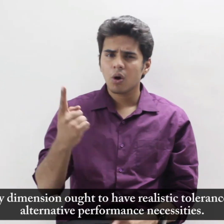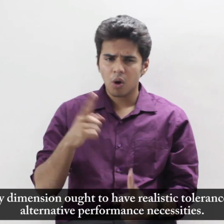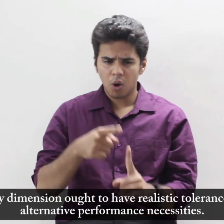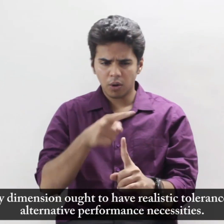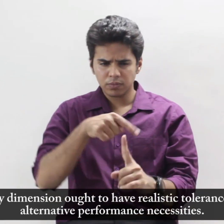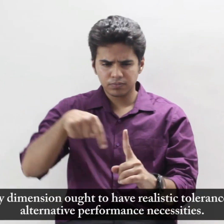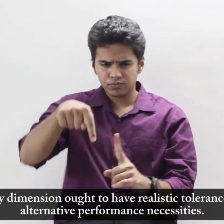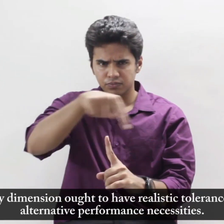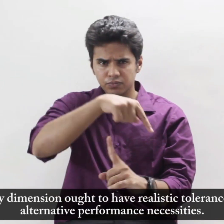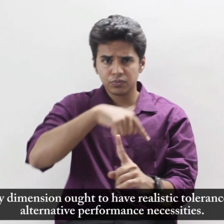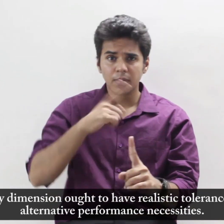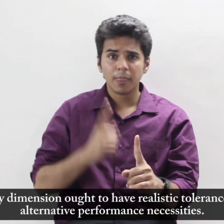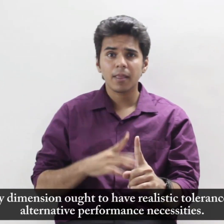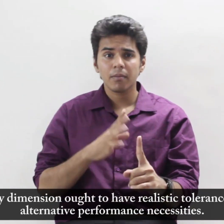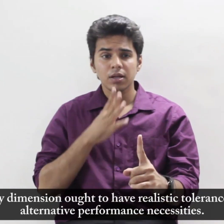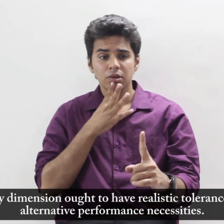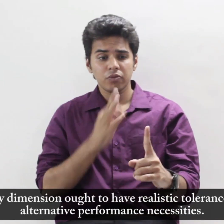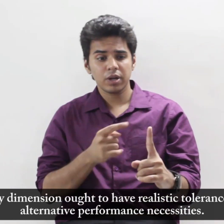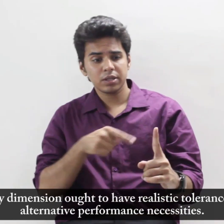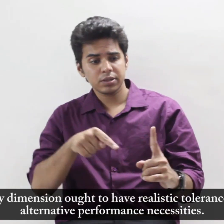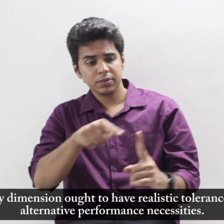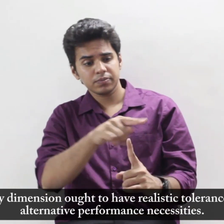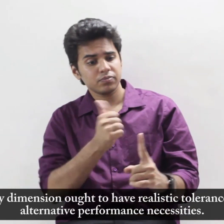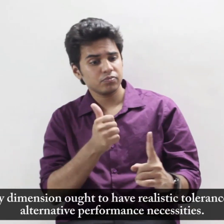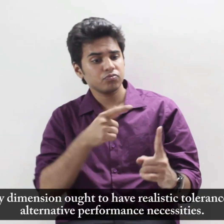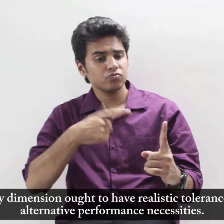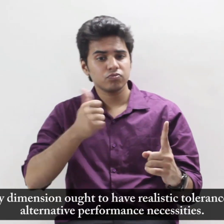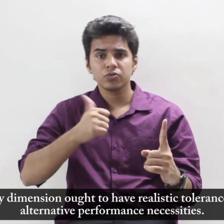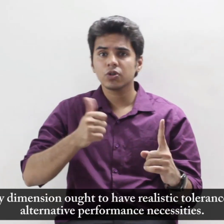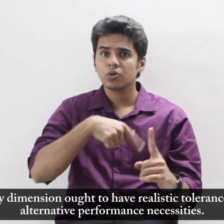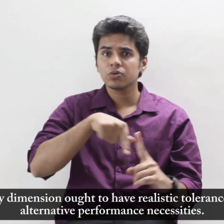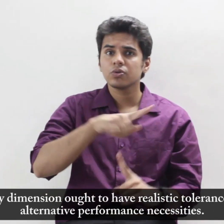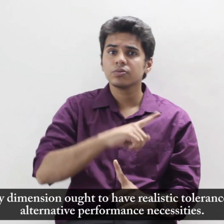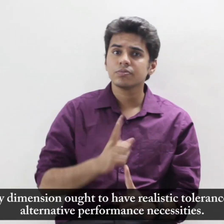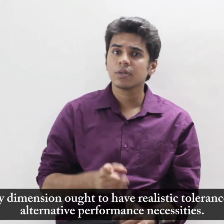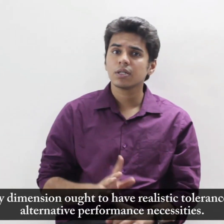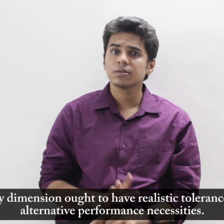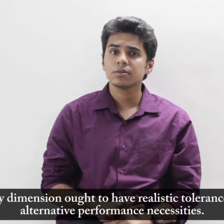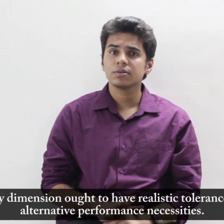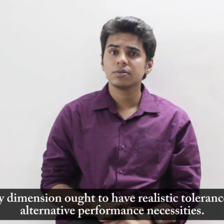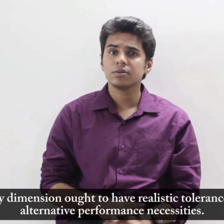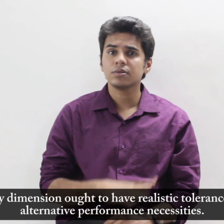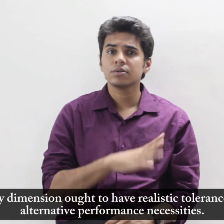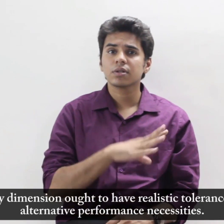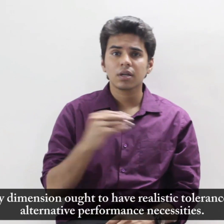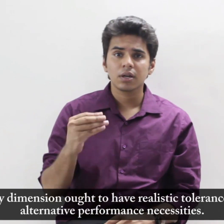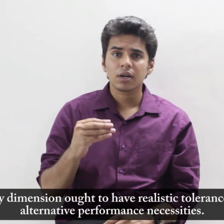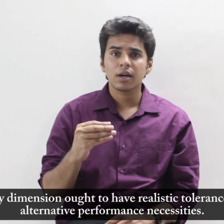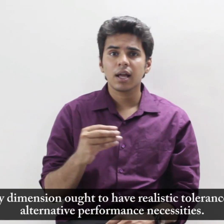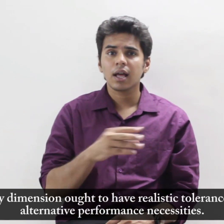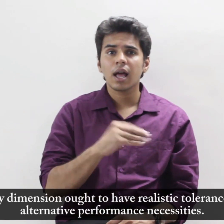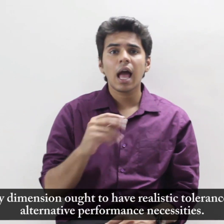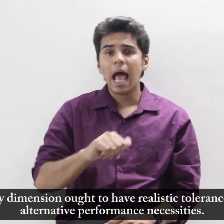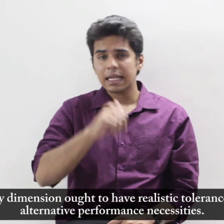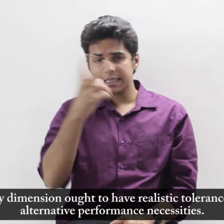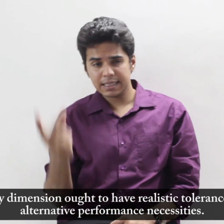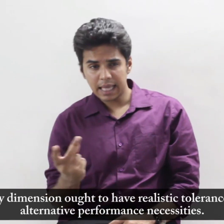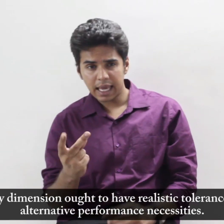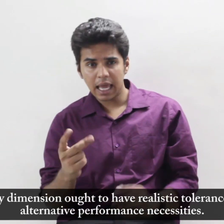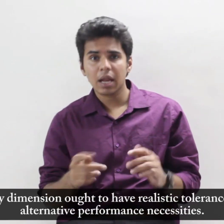Every dimension ought to have realistic tolerances and alternative performance necessities.